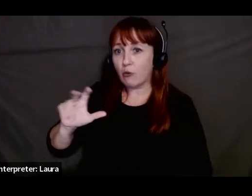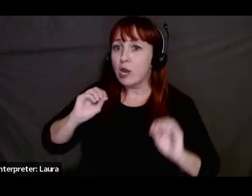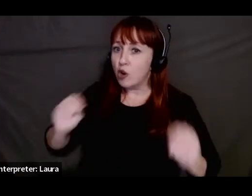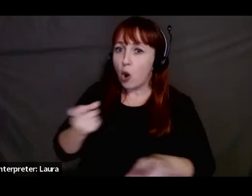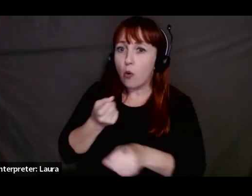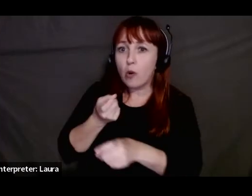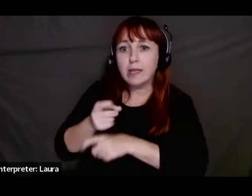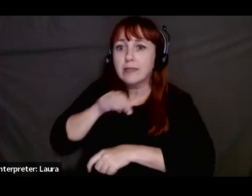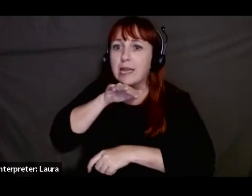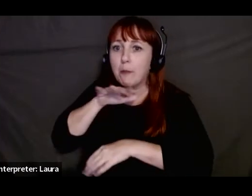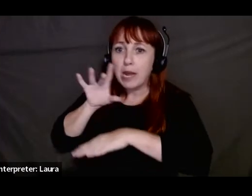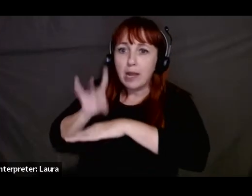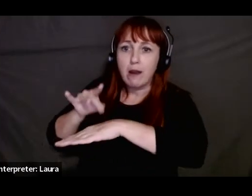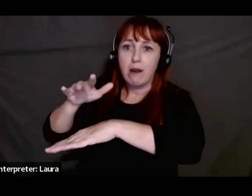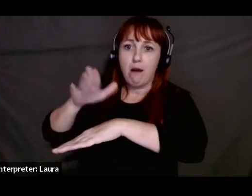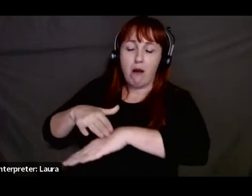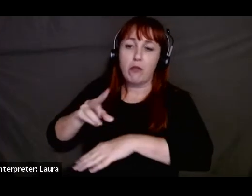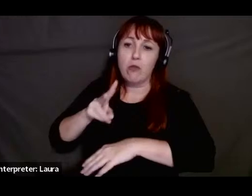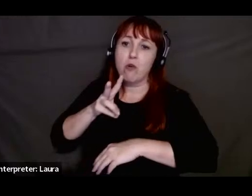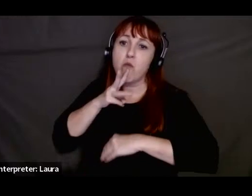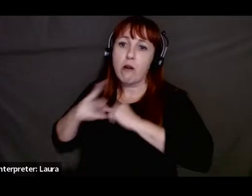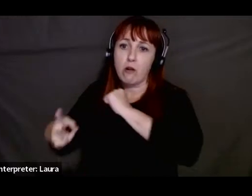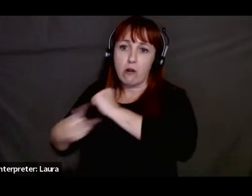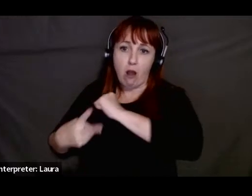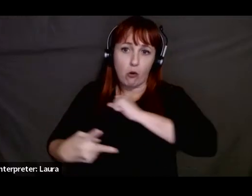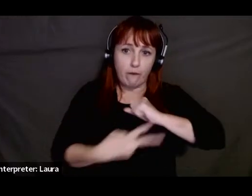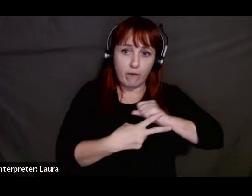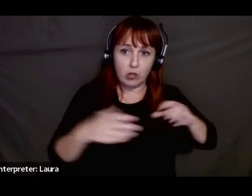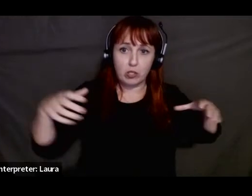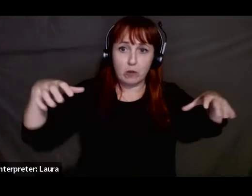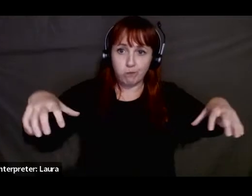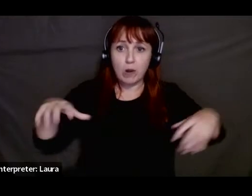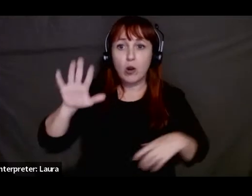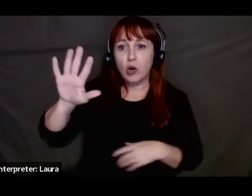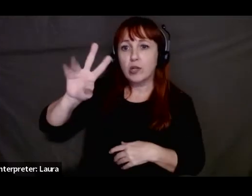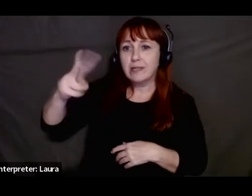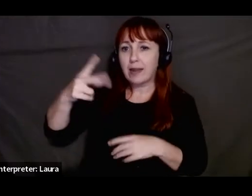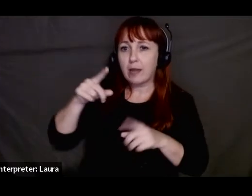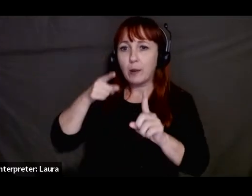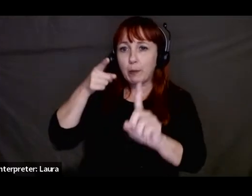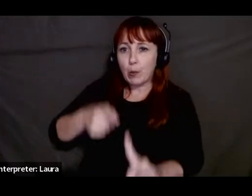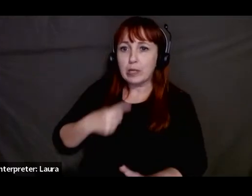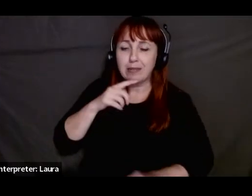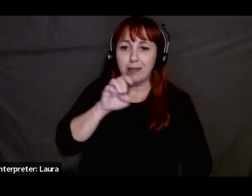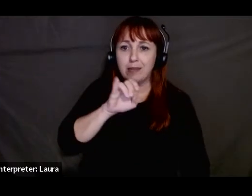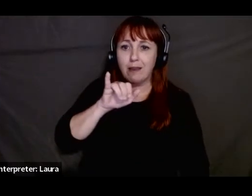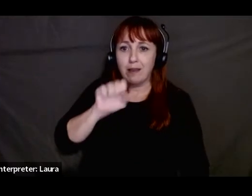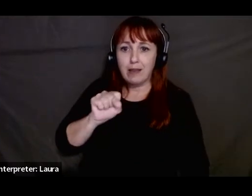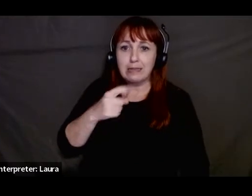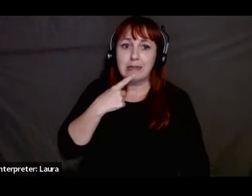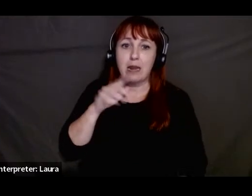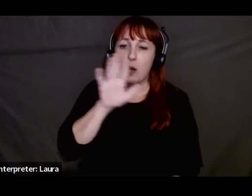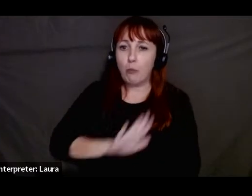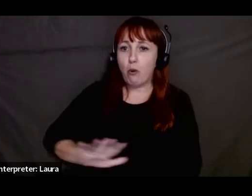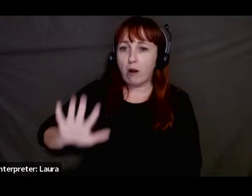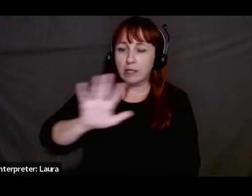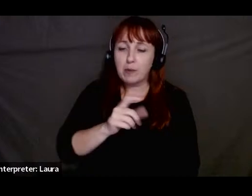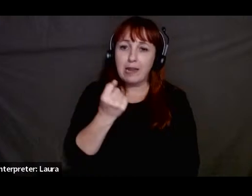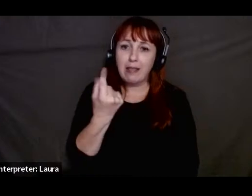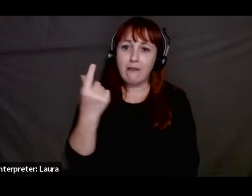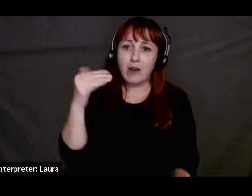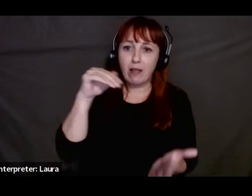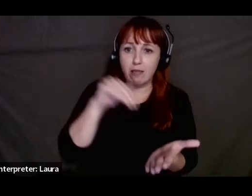the aquifers. Her second point is that the EIS states that approximately